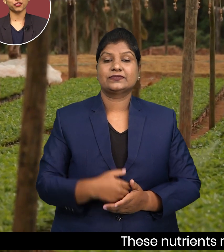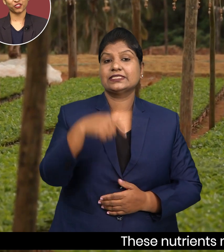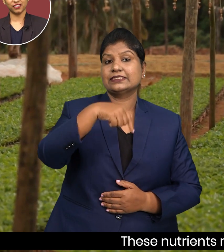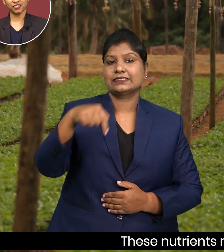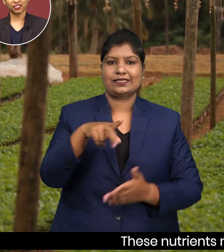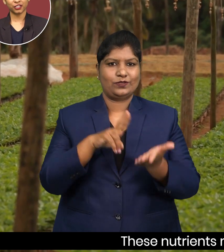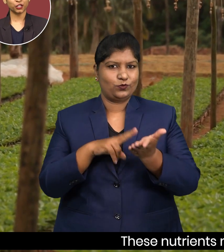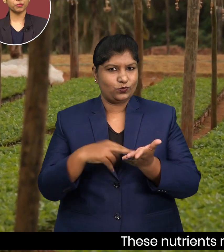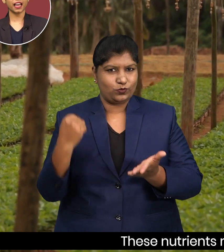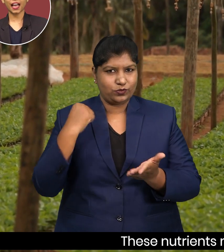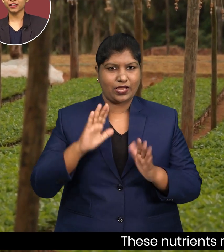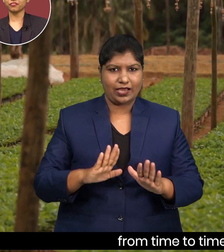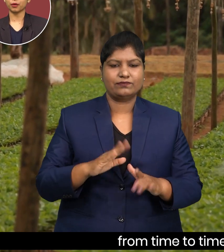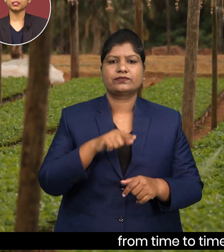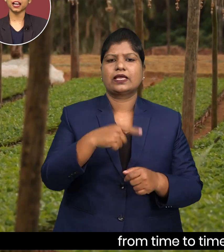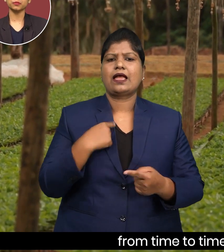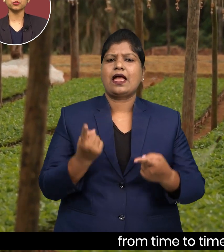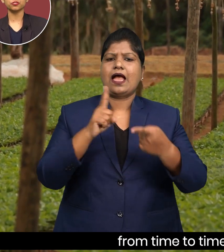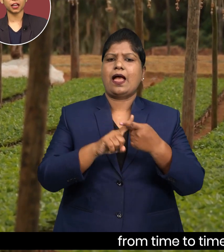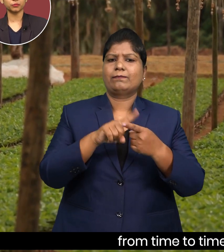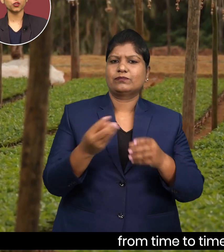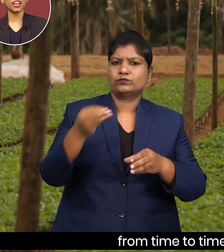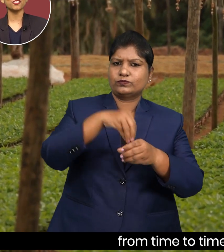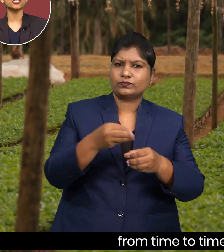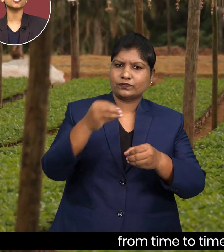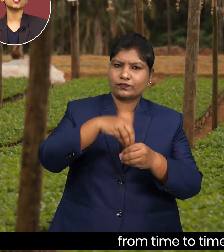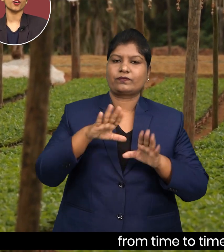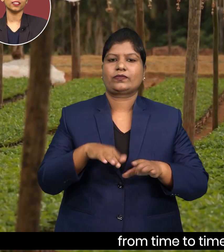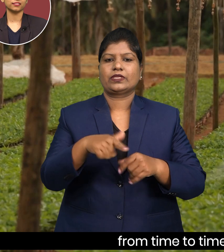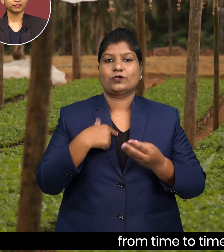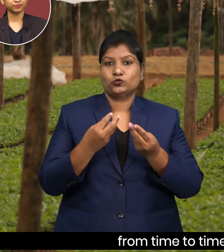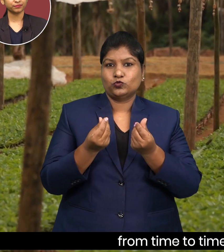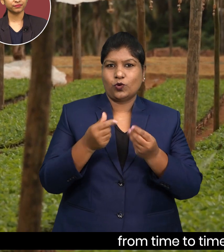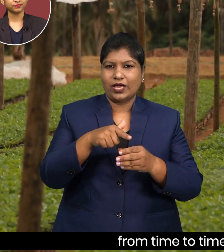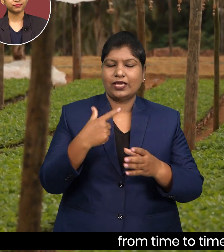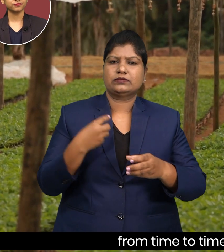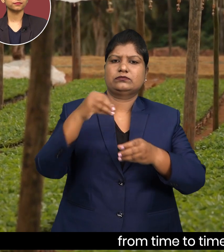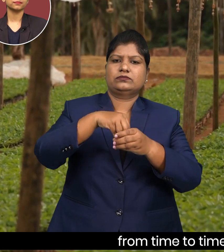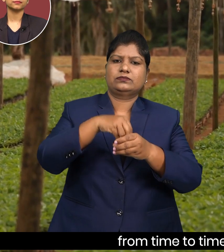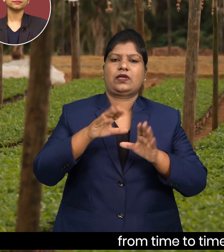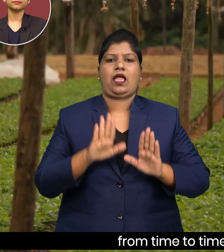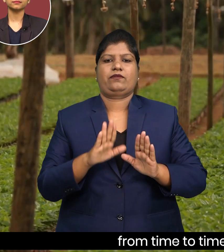These nutrients need to be added from time to time to enrich the soil.